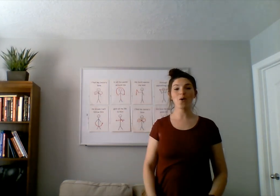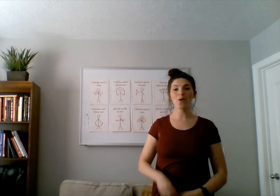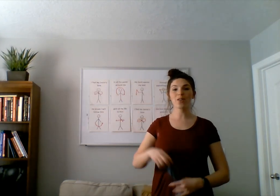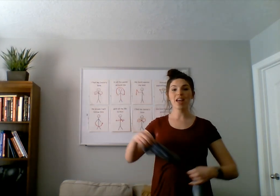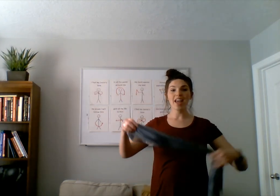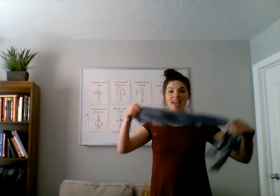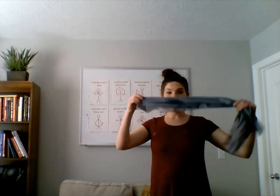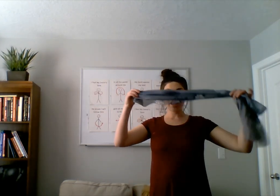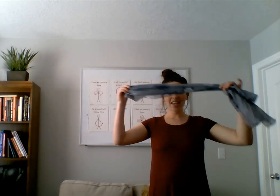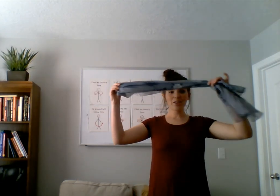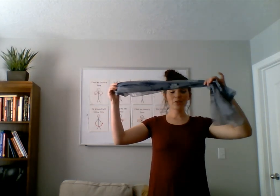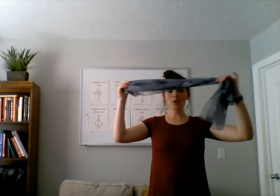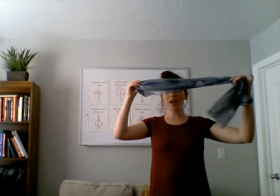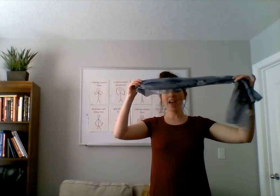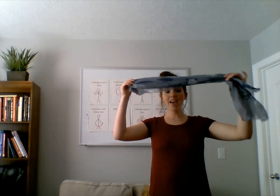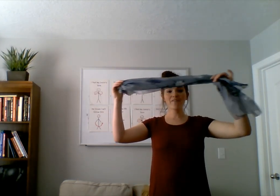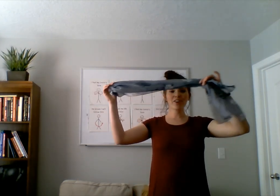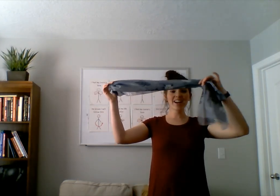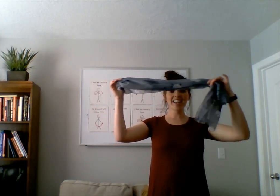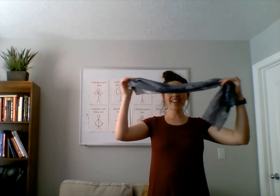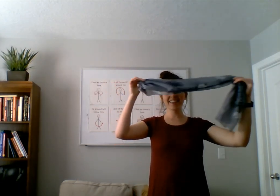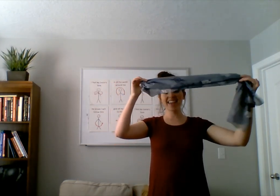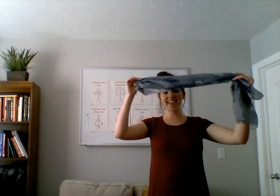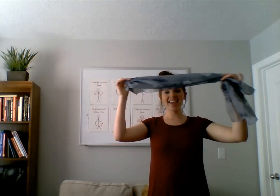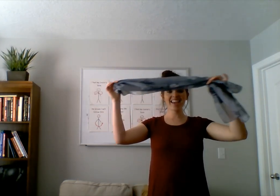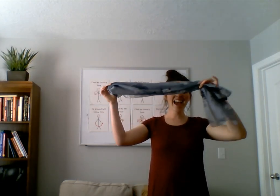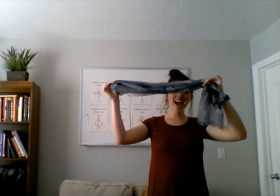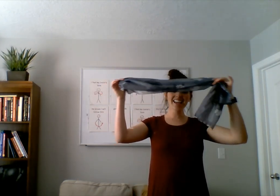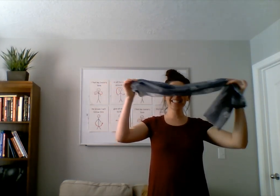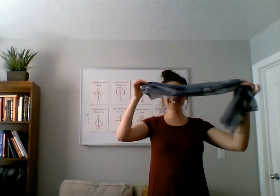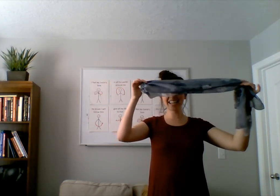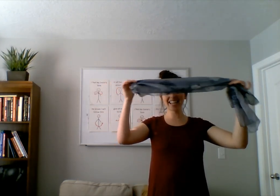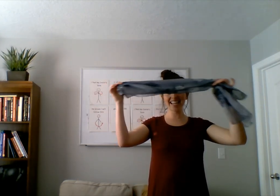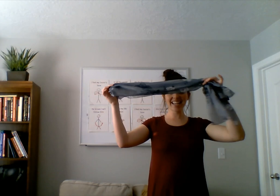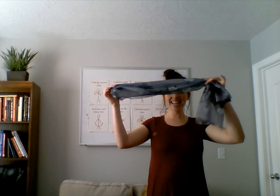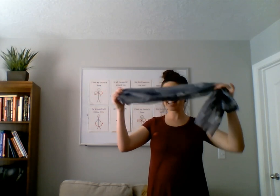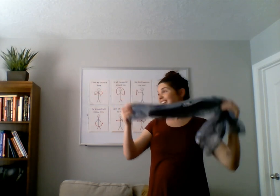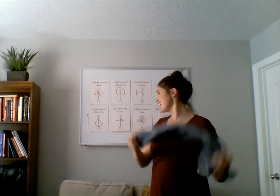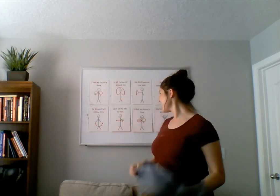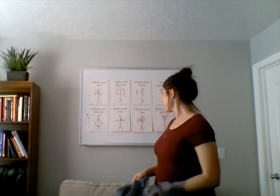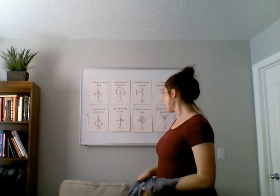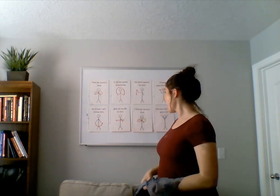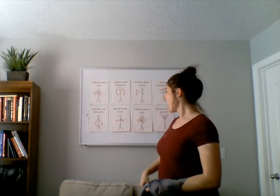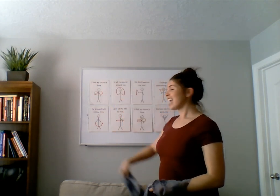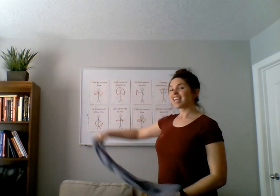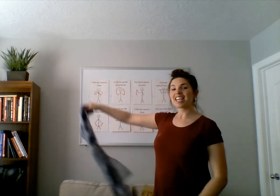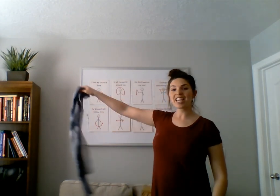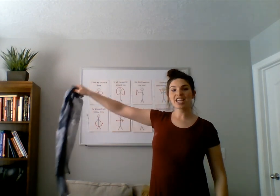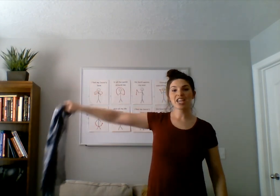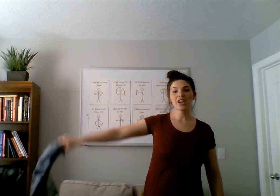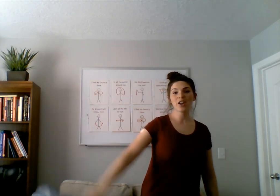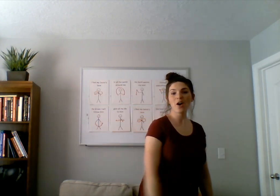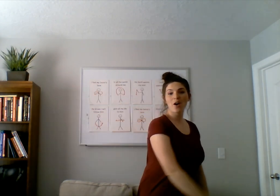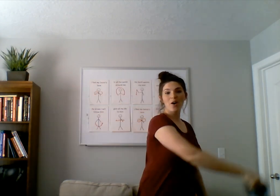through everything we He knows